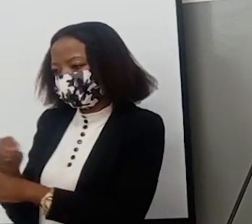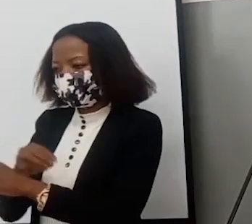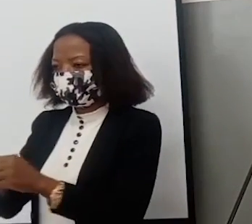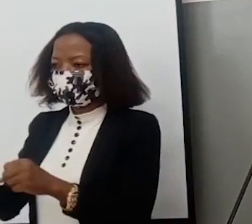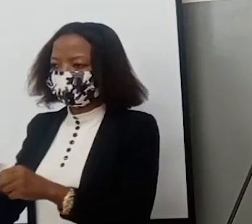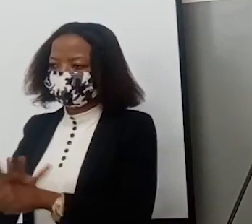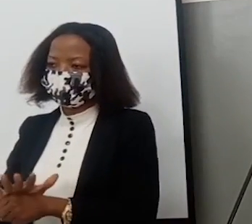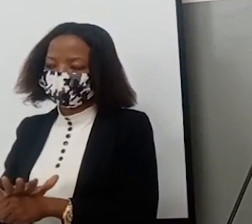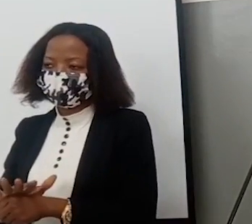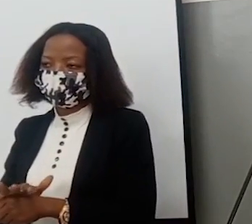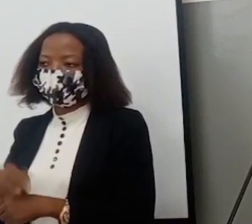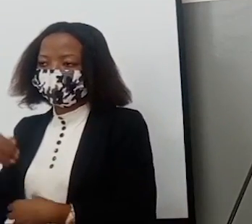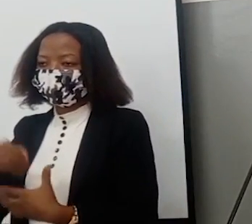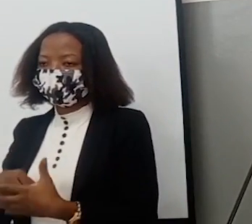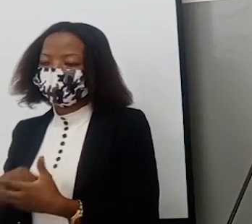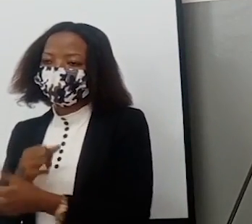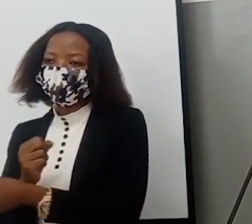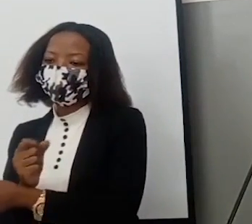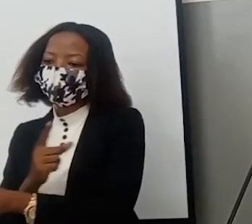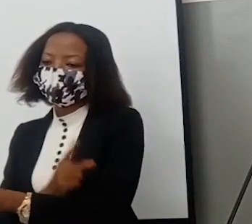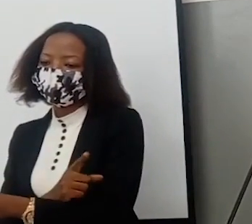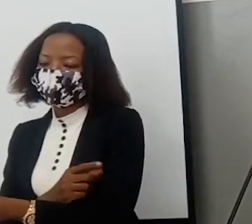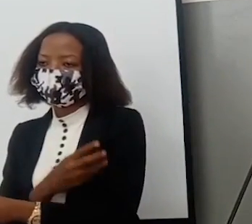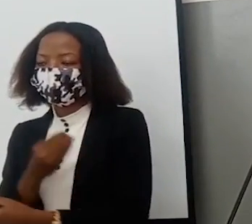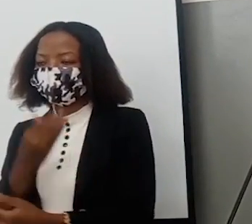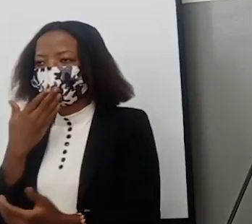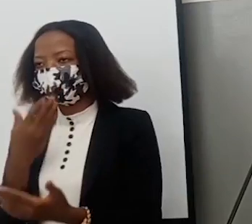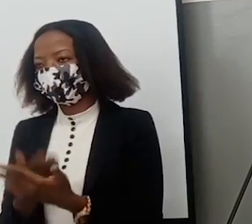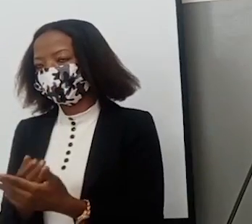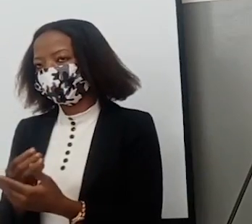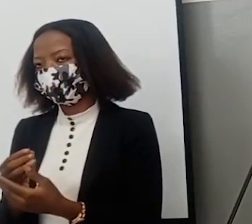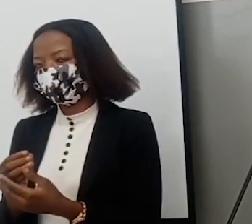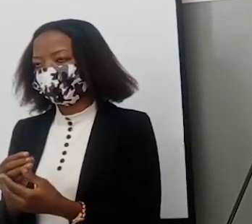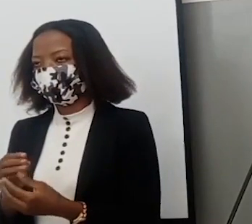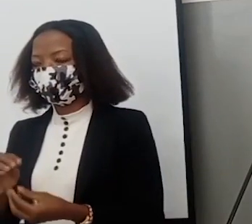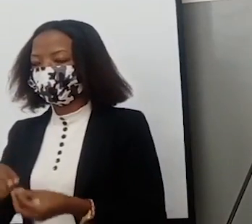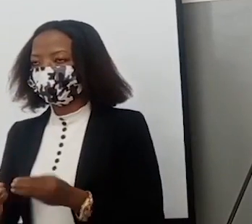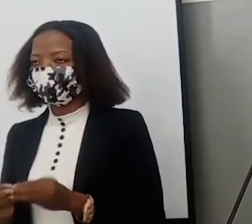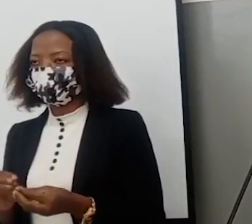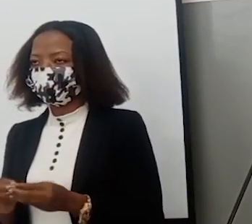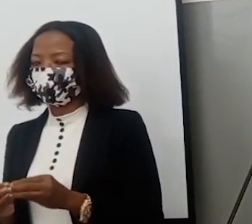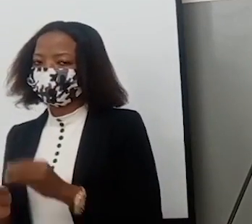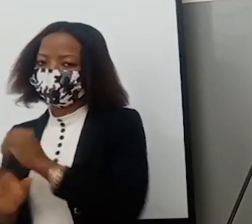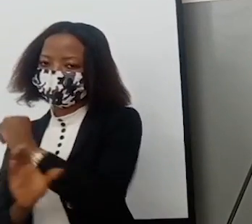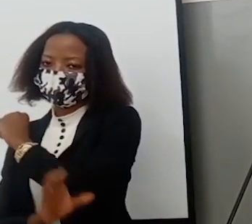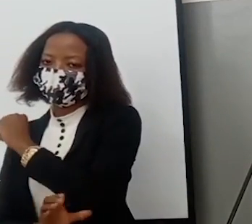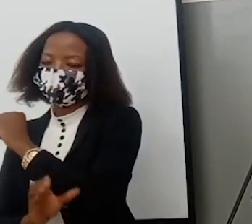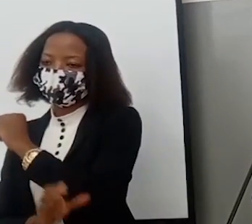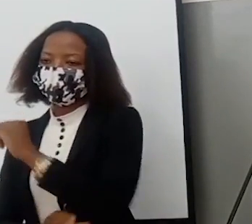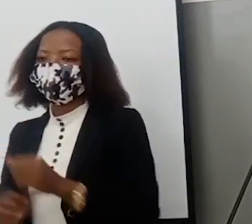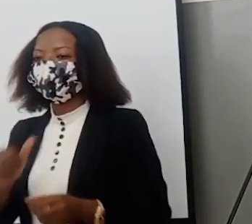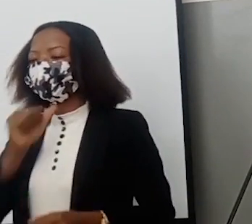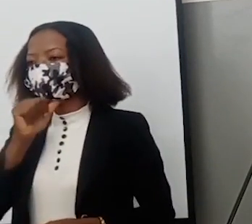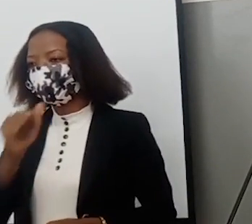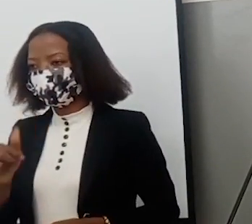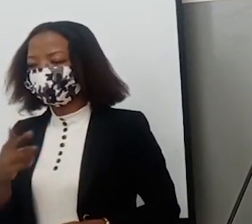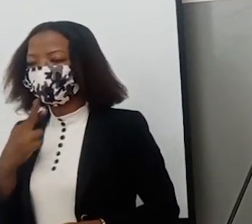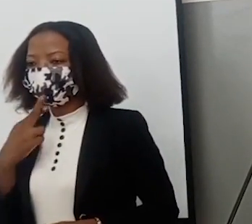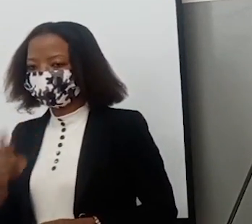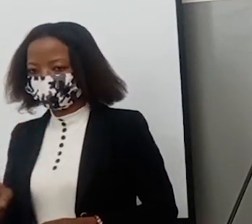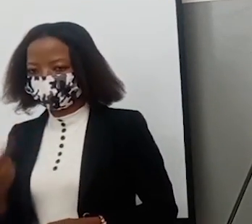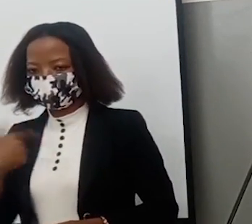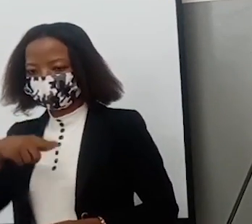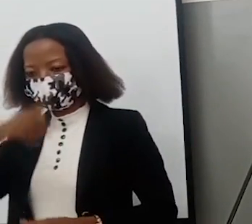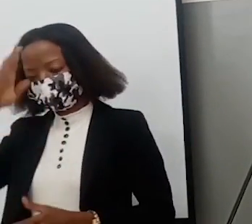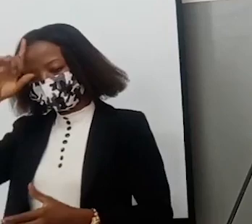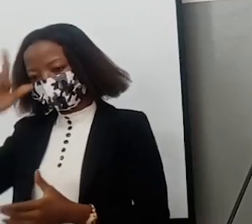in Sierra Leone and a good number of countries that are not on the red list, and for that reason, we believe that